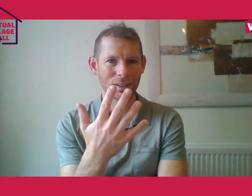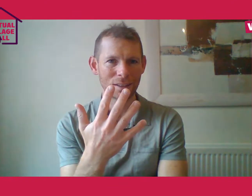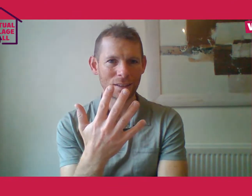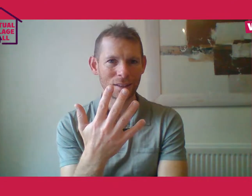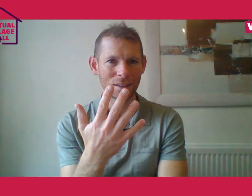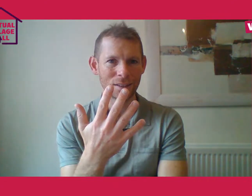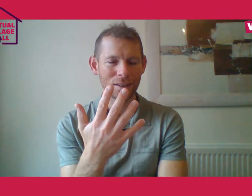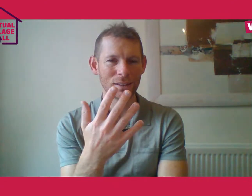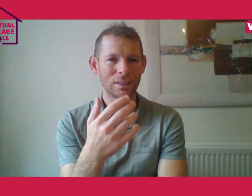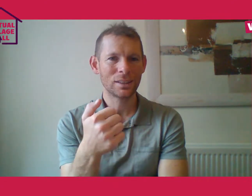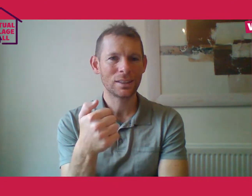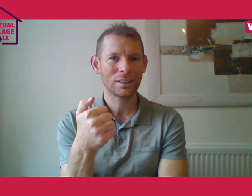15,